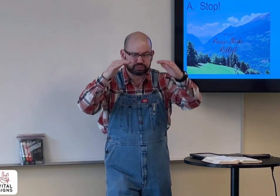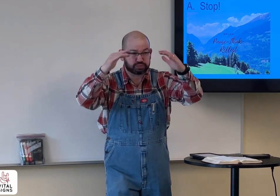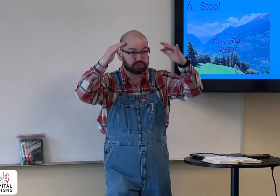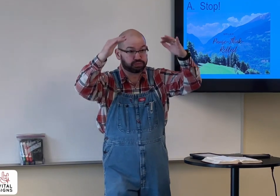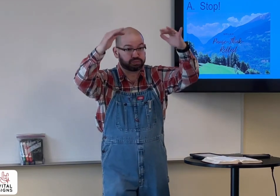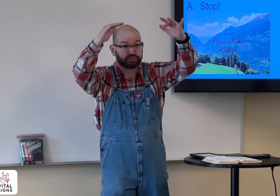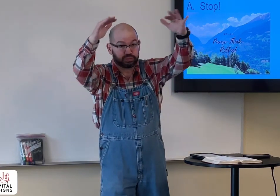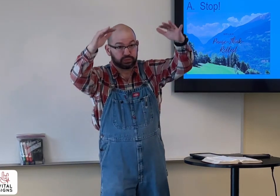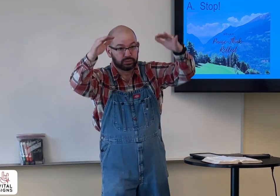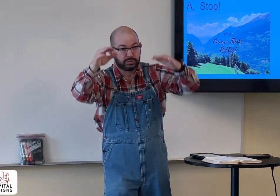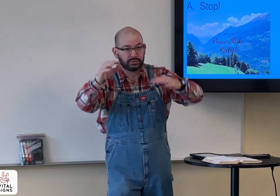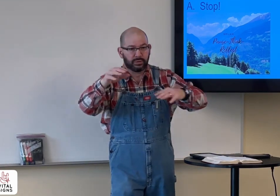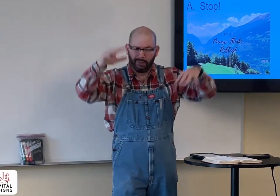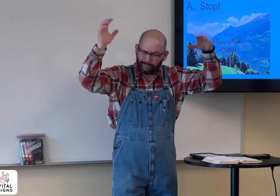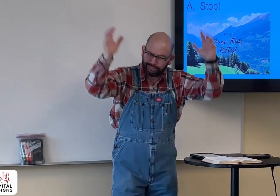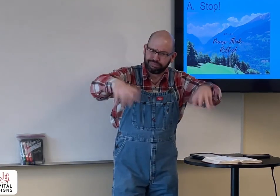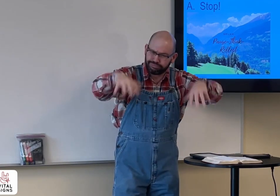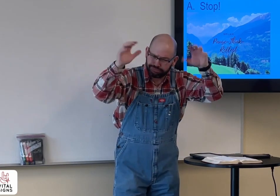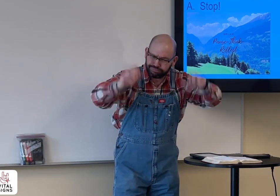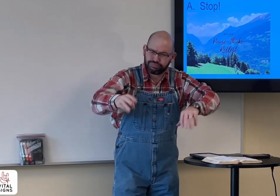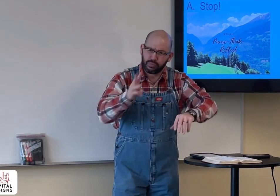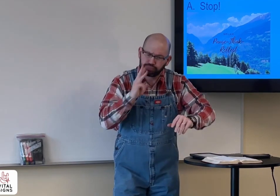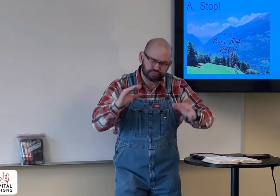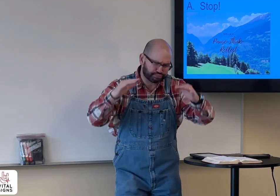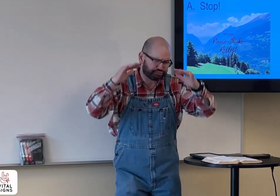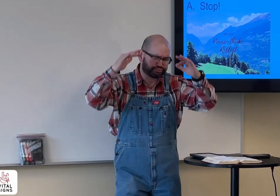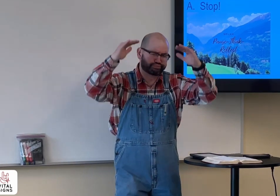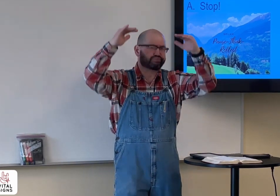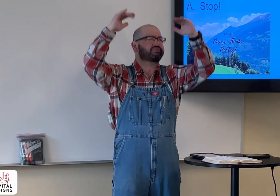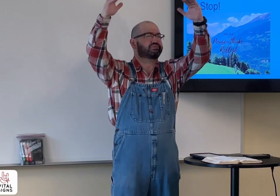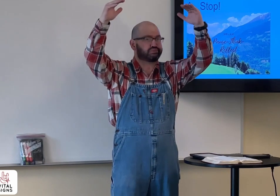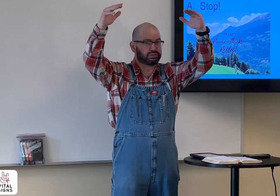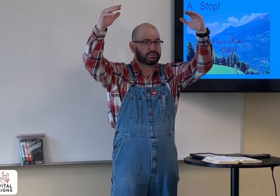a flood happens, the rain's coming down and the water comes up,